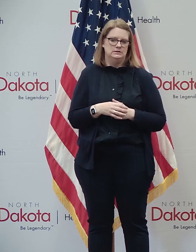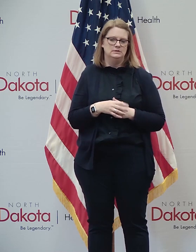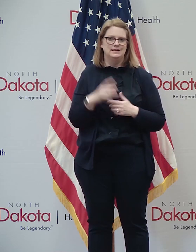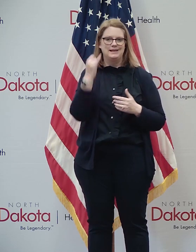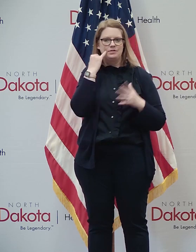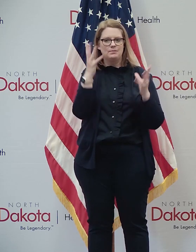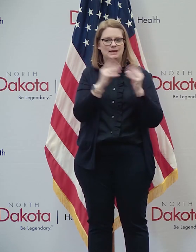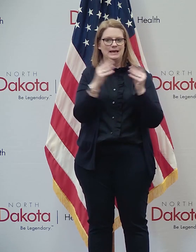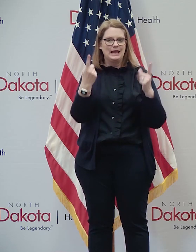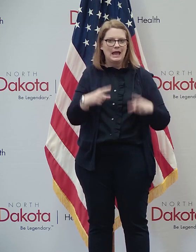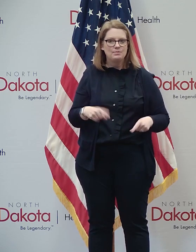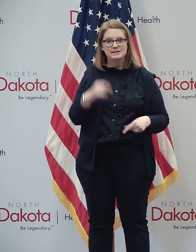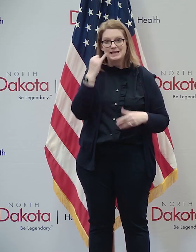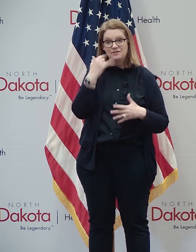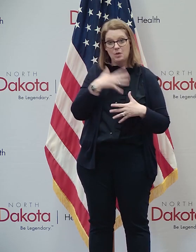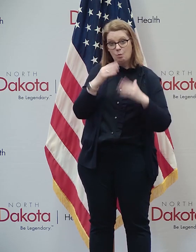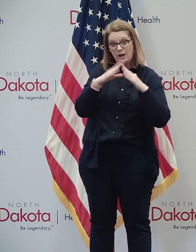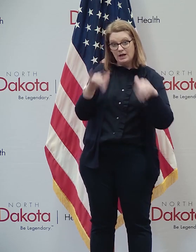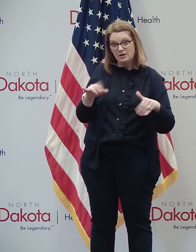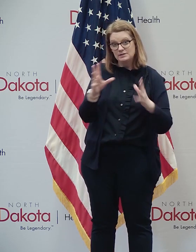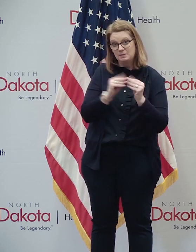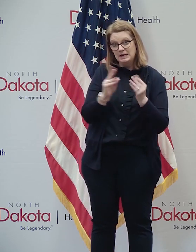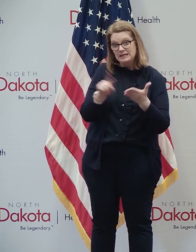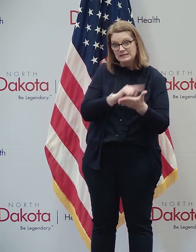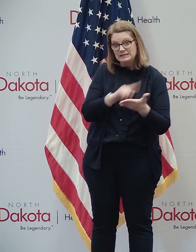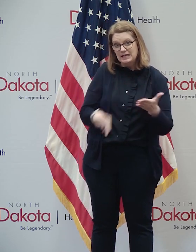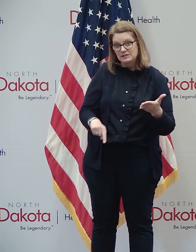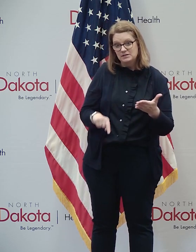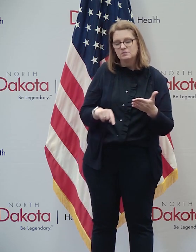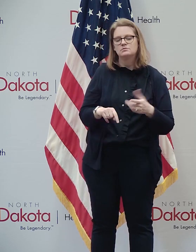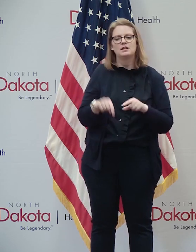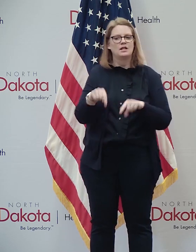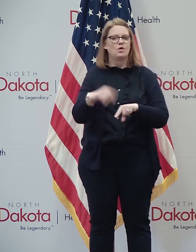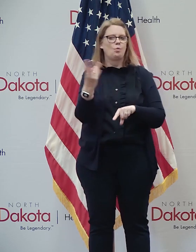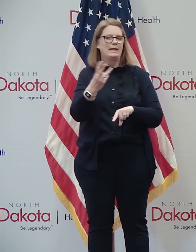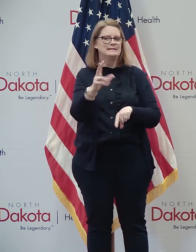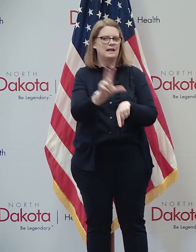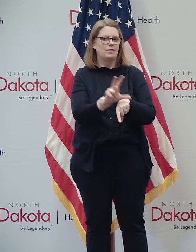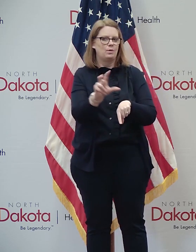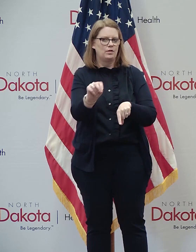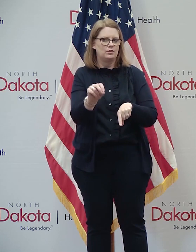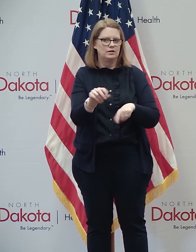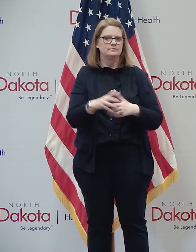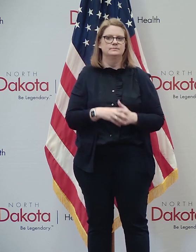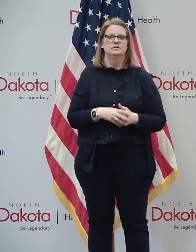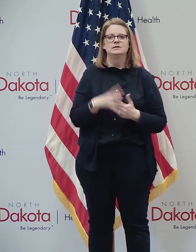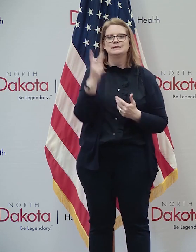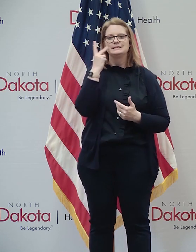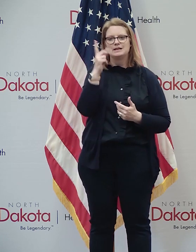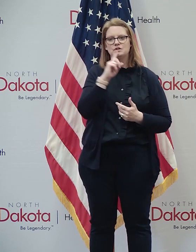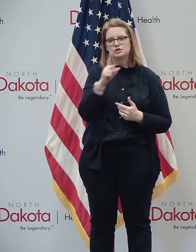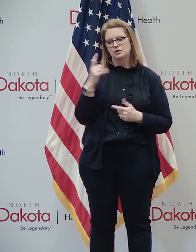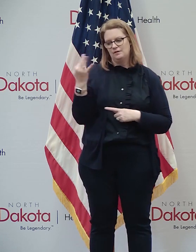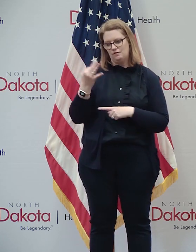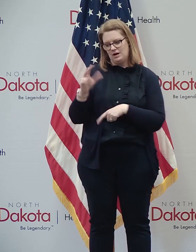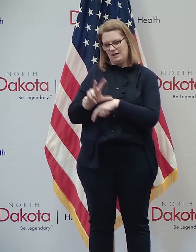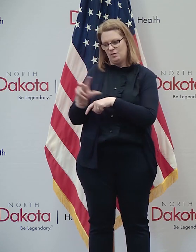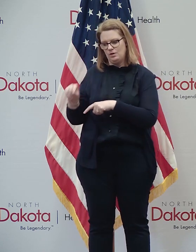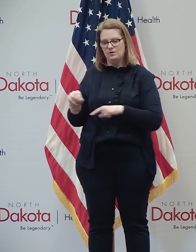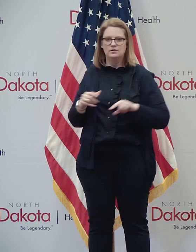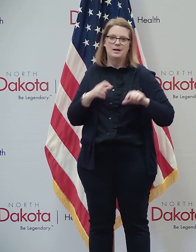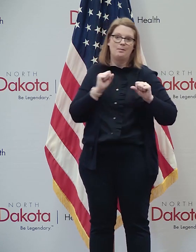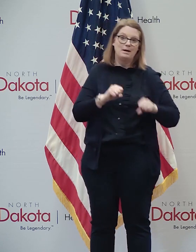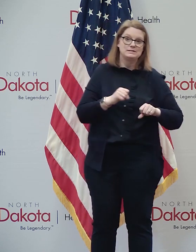one on Wednesday. We'll keep you posted if things break on whether we have one on Thursday in addition to Friday. For sure, we're going to be here Friday. We may be here